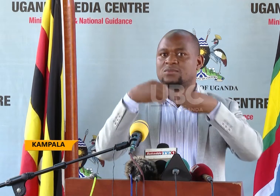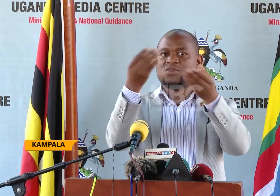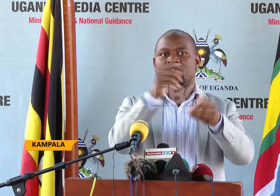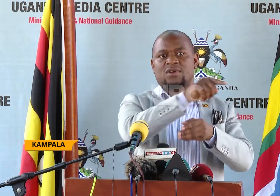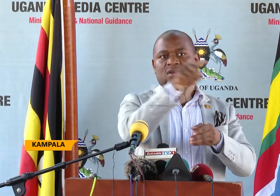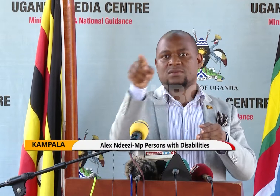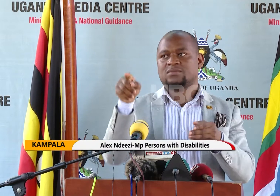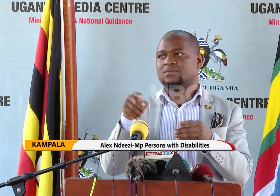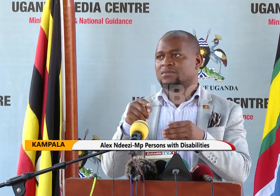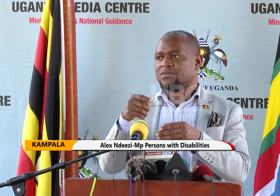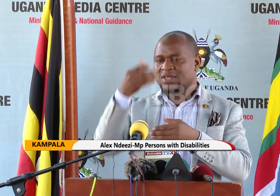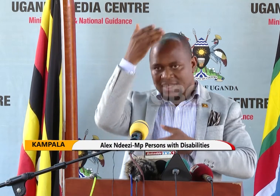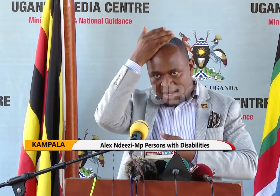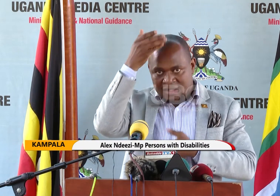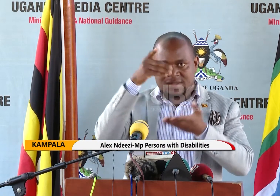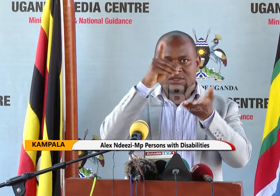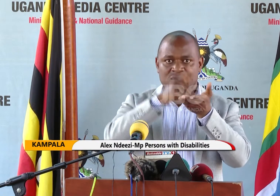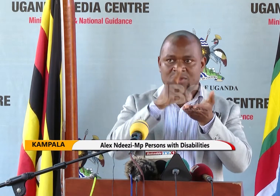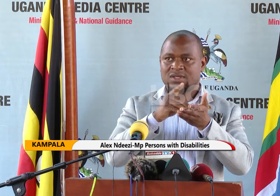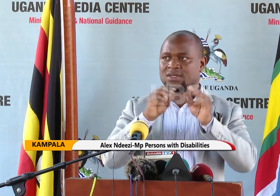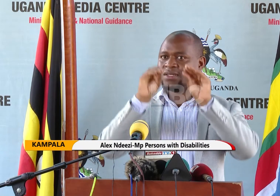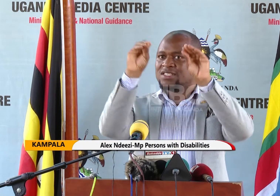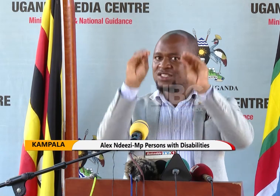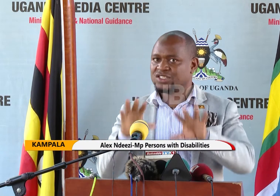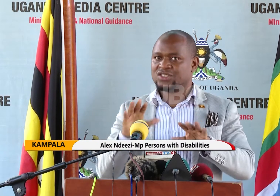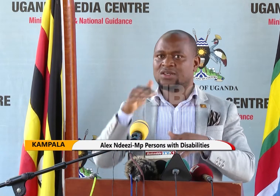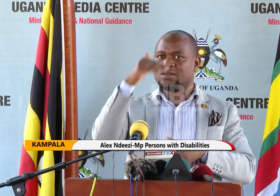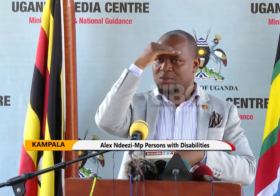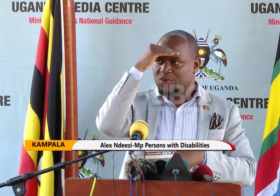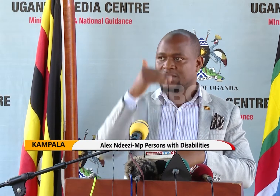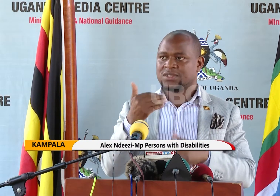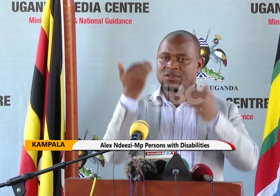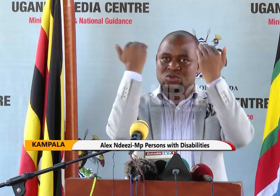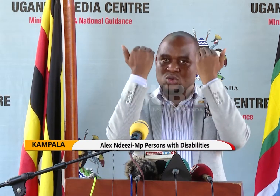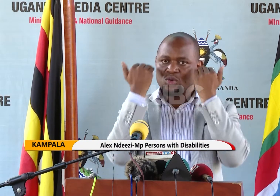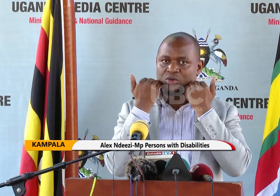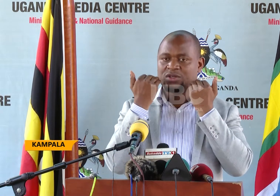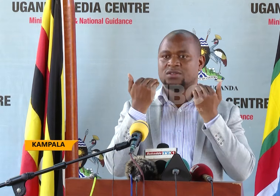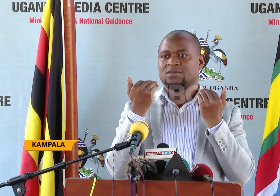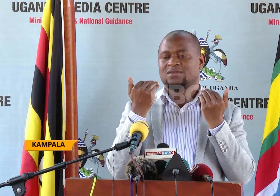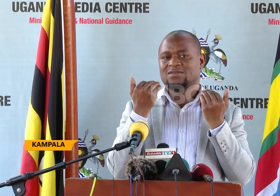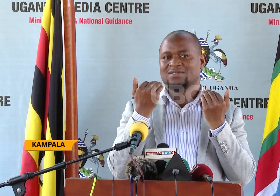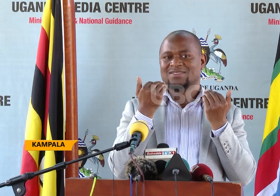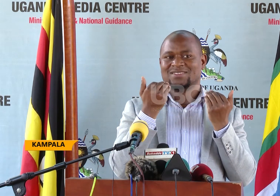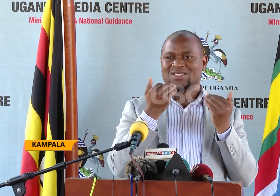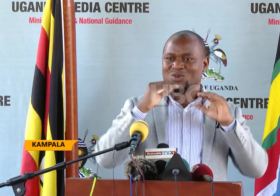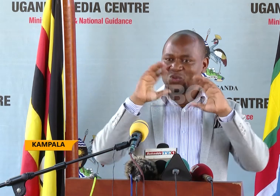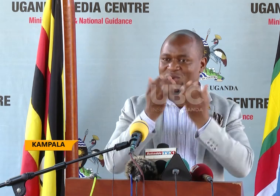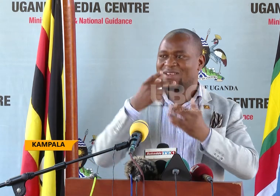language and roll it out in the health department, justice department,